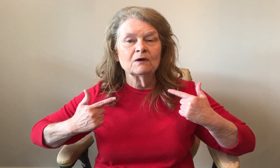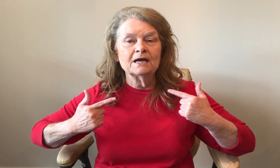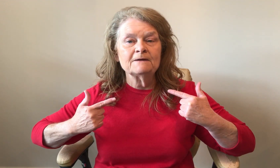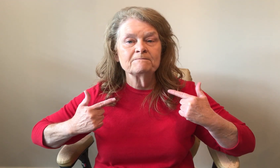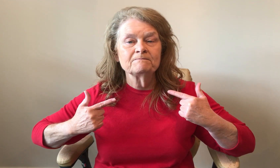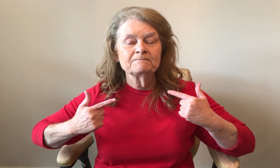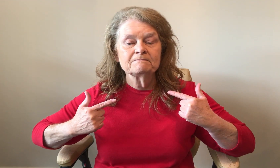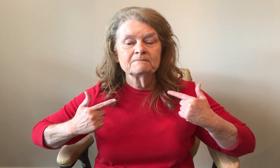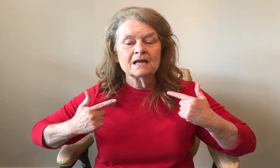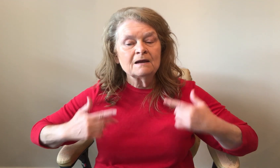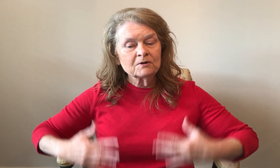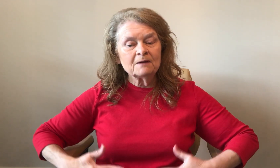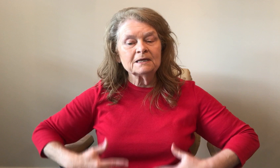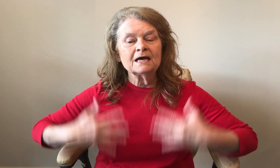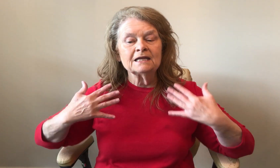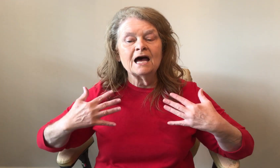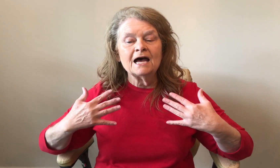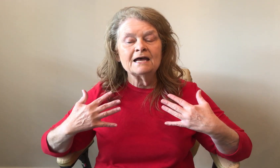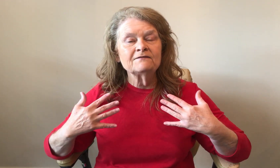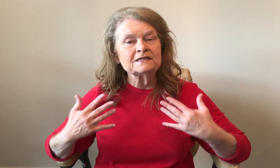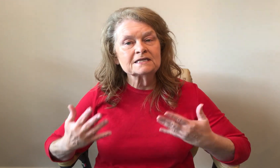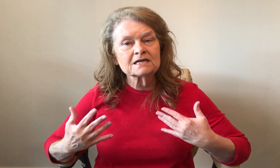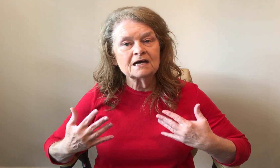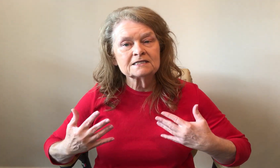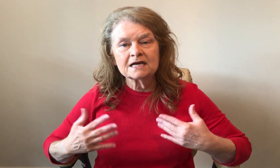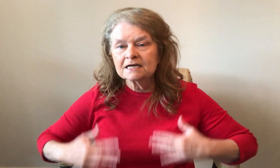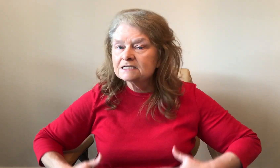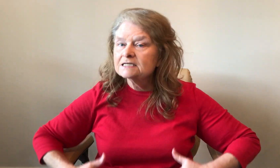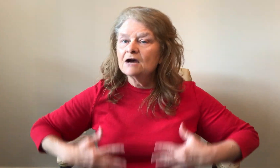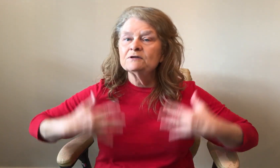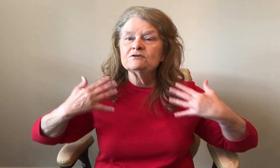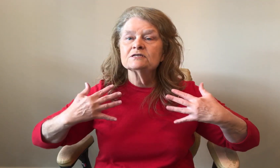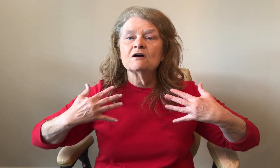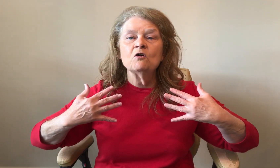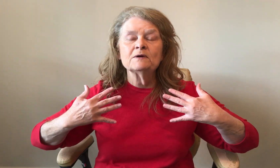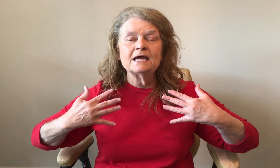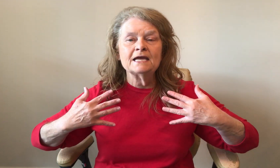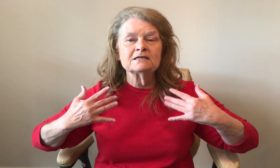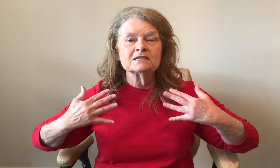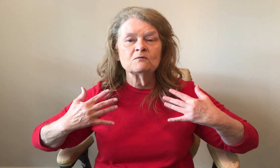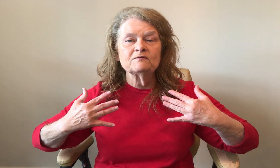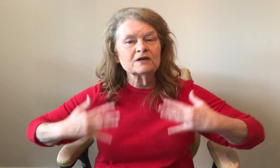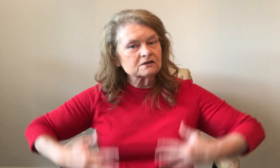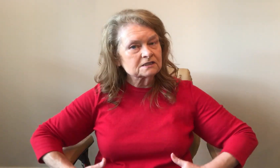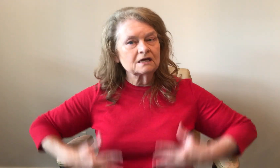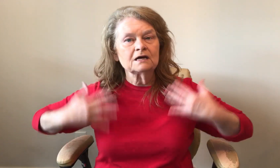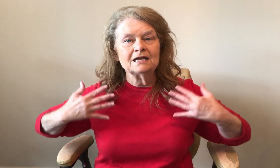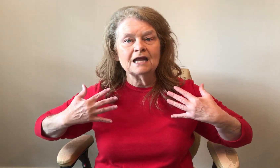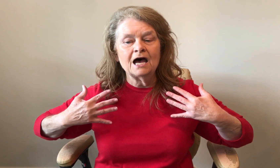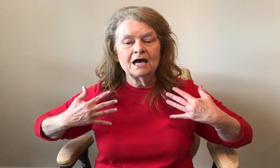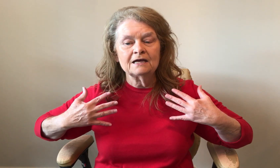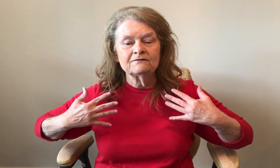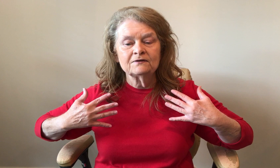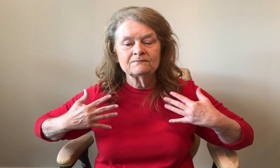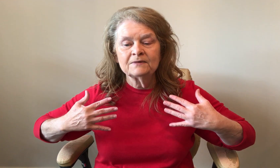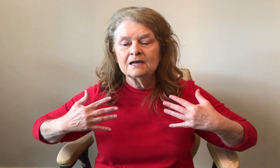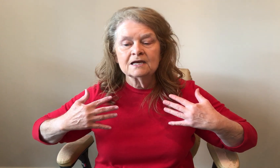way. Probably alive in this context, I would use the open hands and open fingers. Alive. because we're